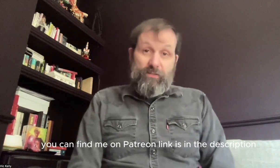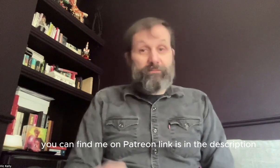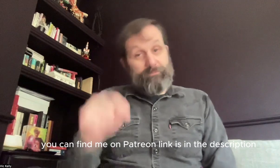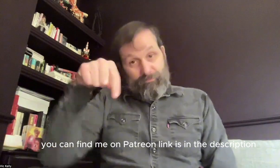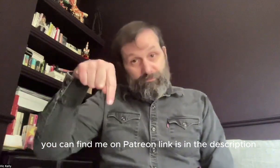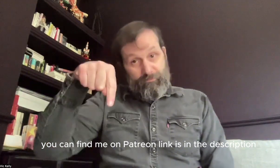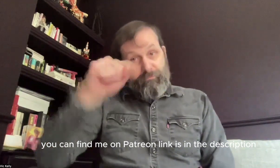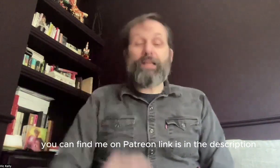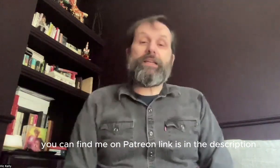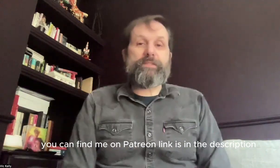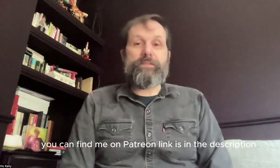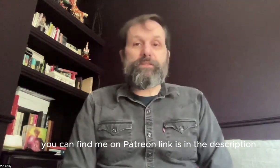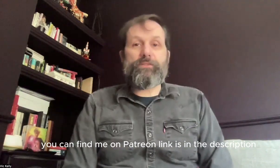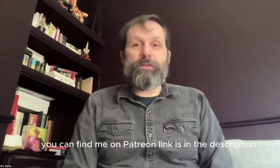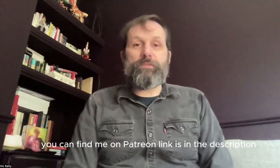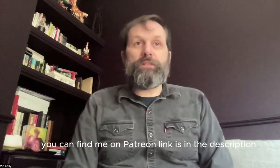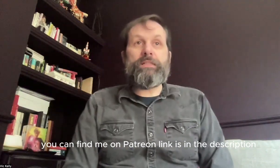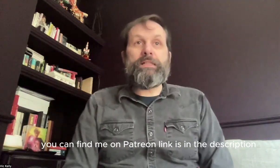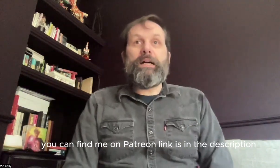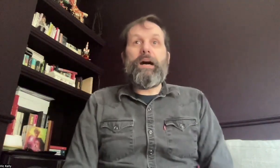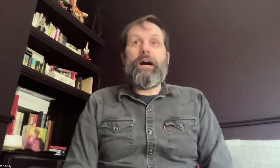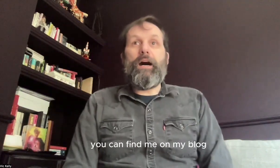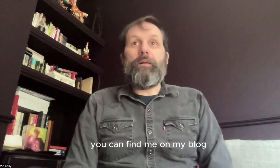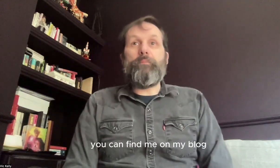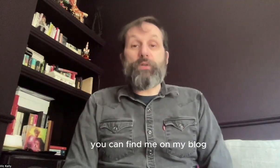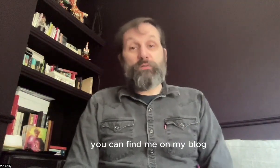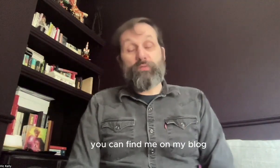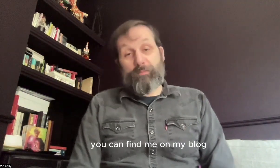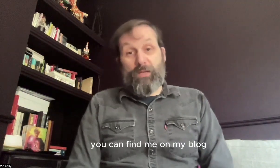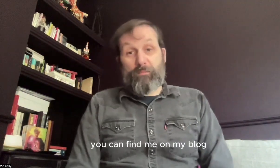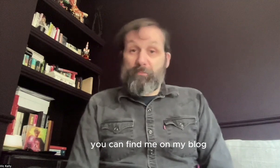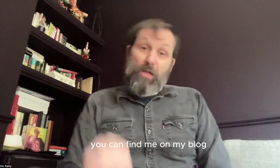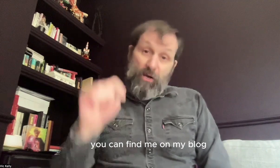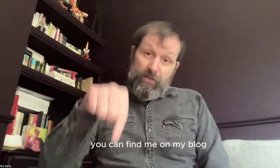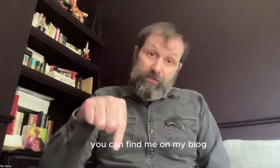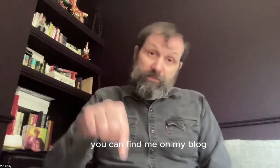Patreon. Link is in the description. You can find me on my blog.